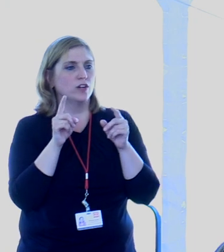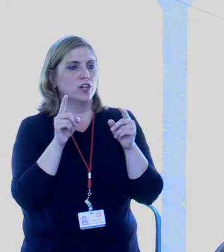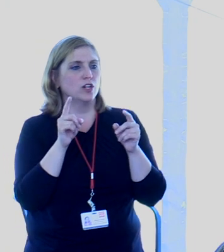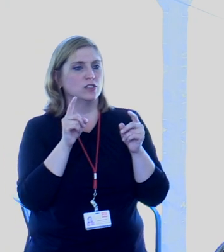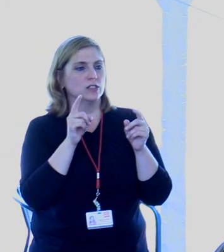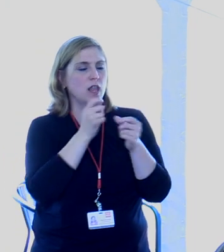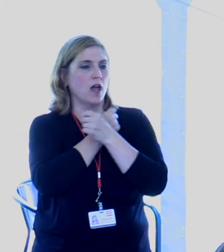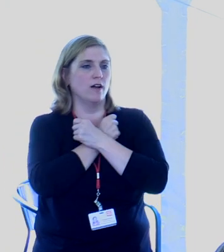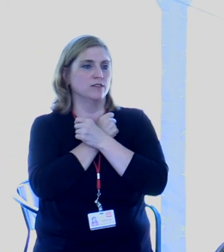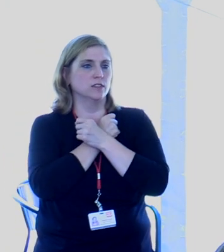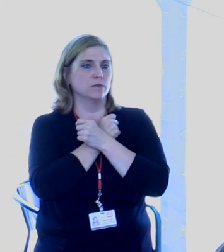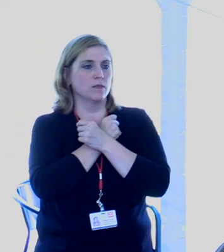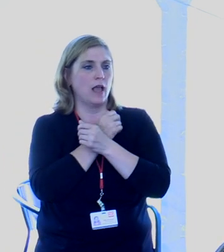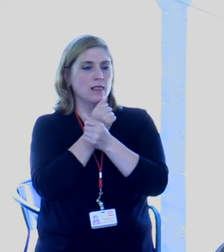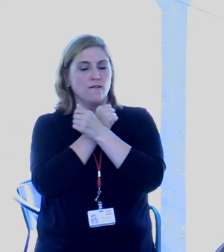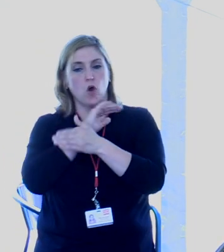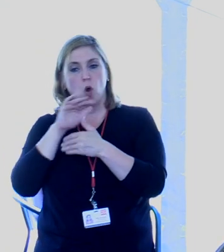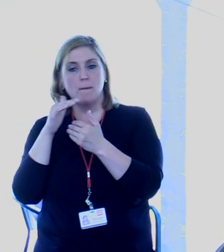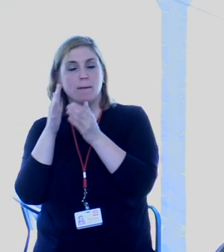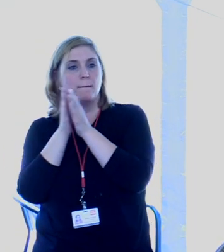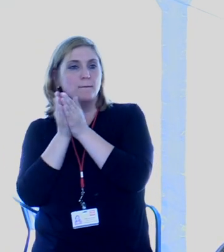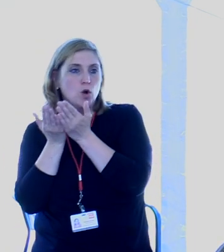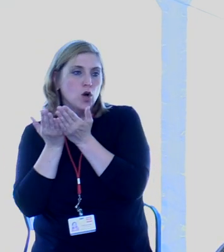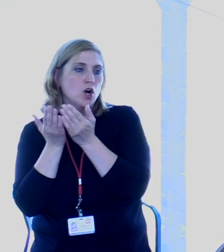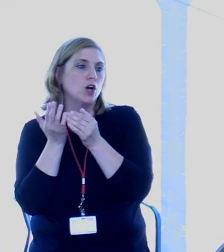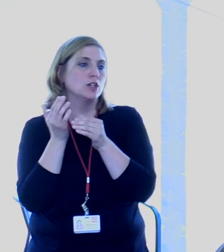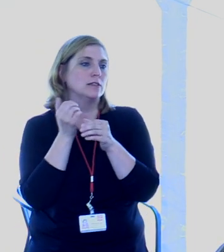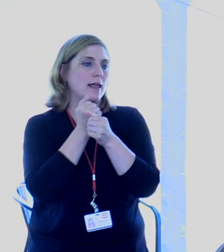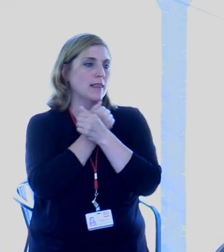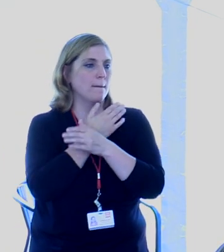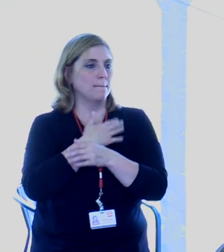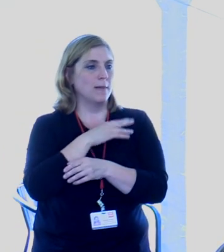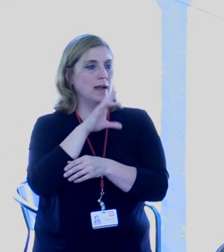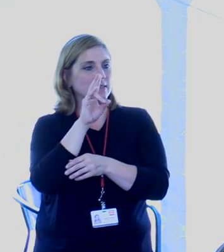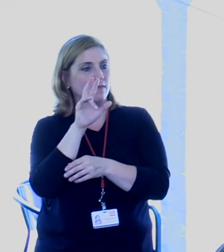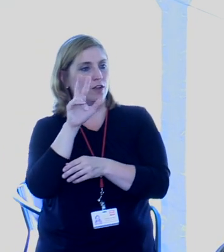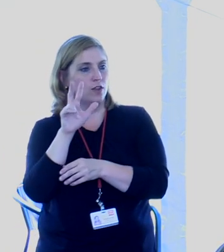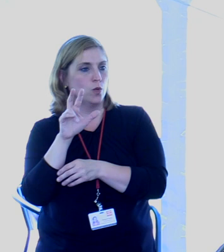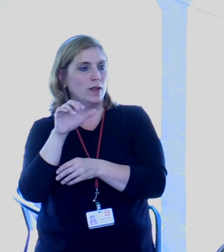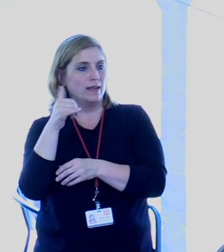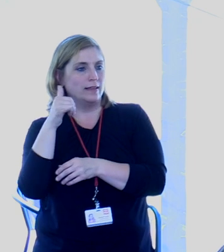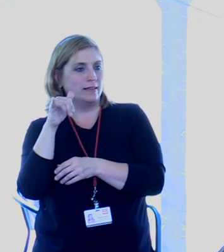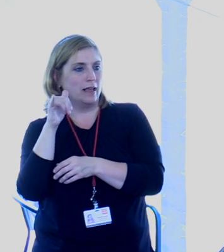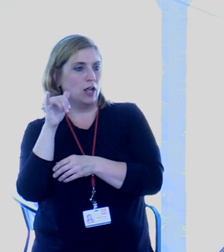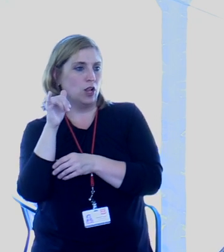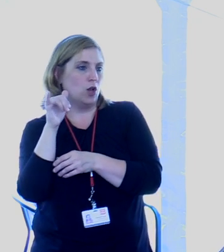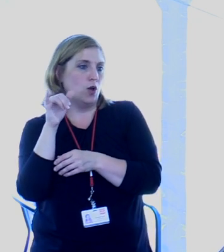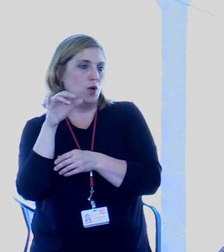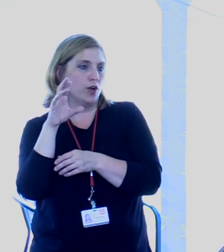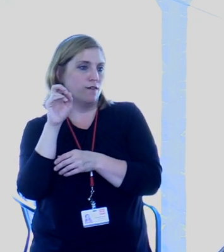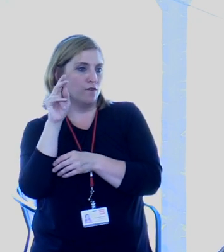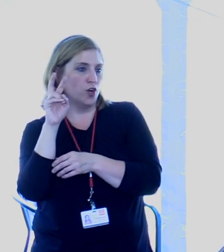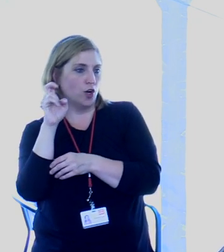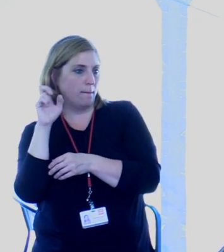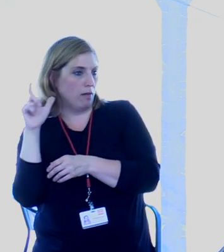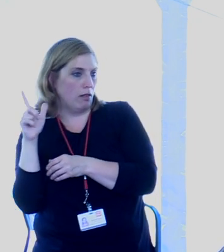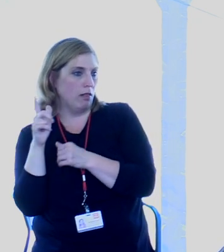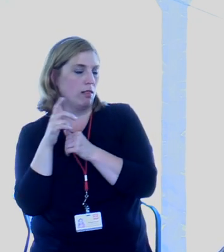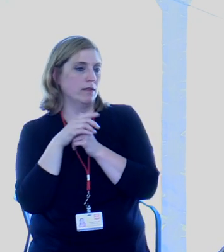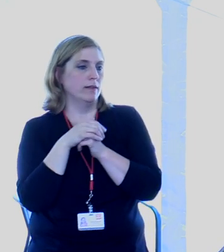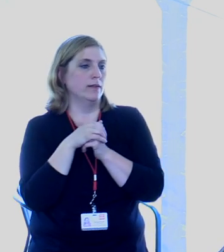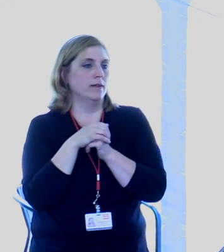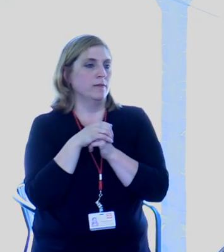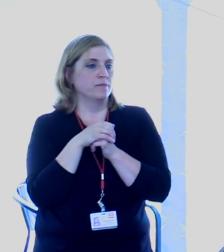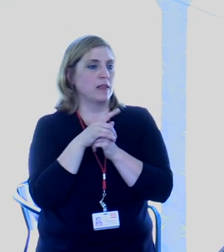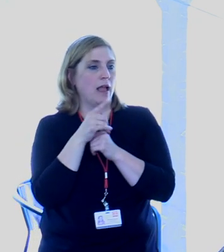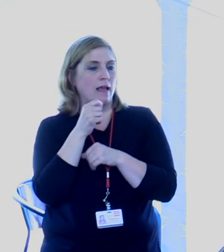things, okay? I love all of my books. I love my 73 yellow Plymouth convertible, Hemi, okay? I love all of